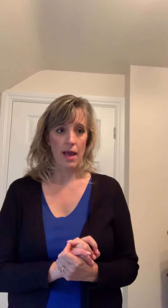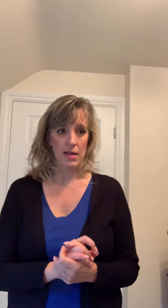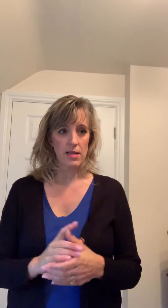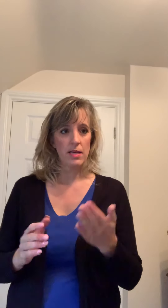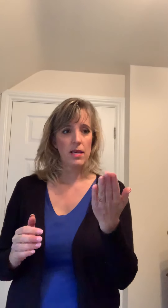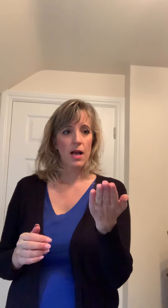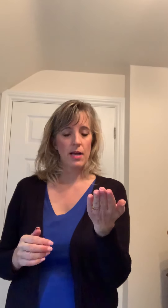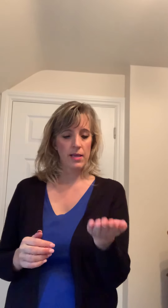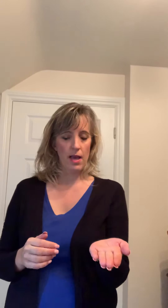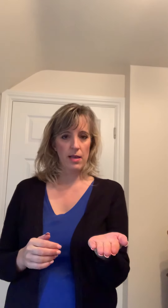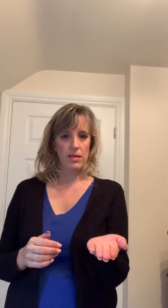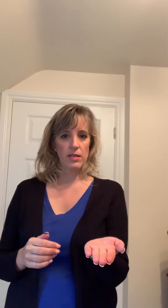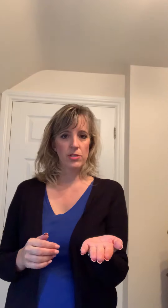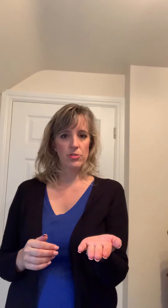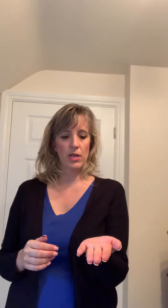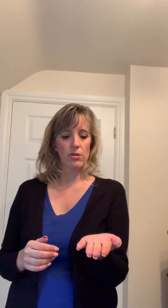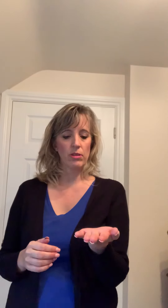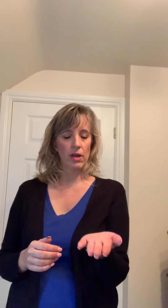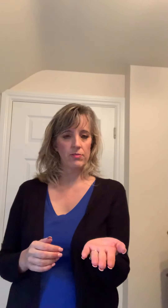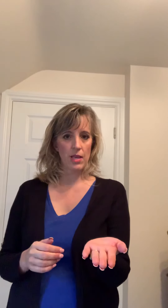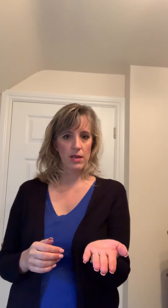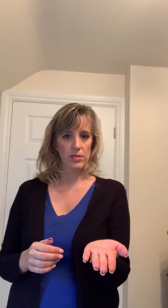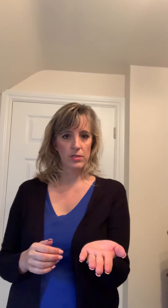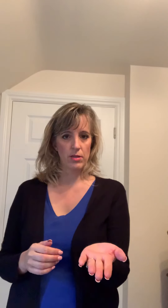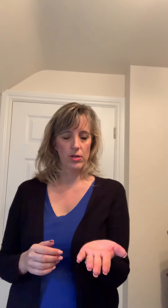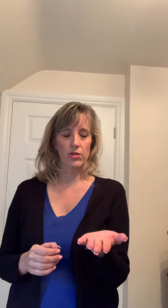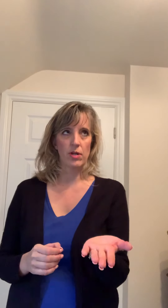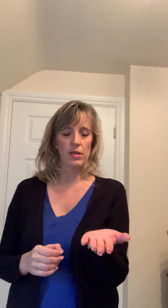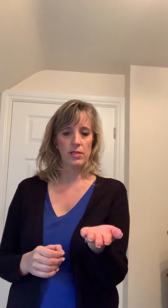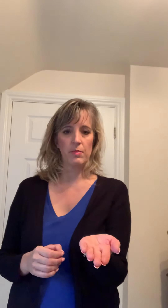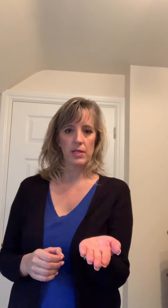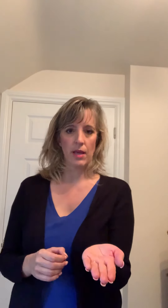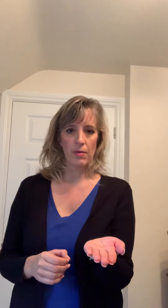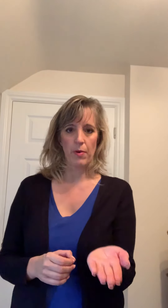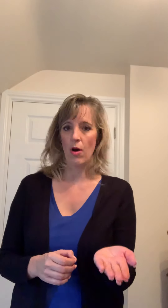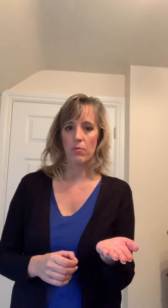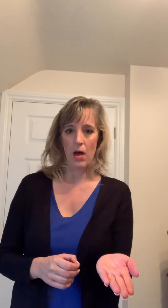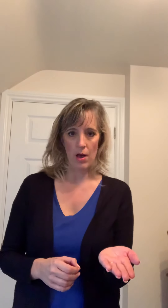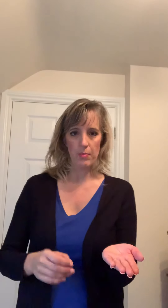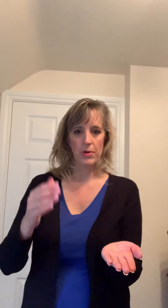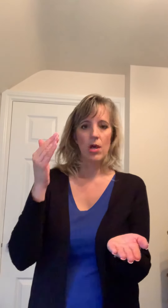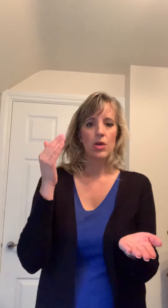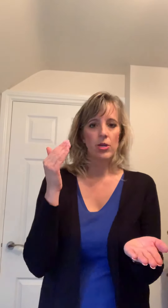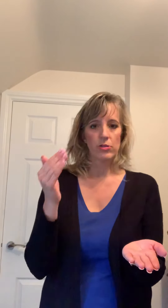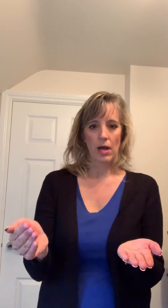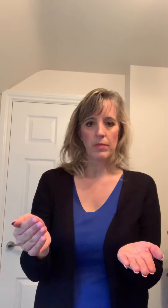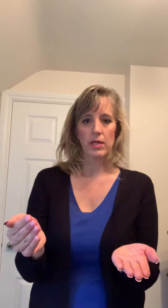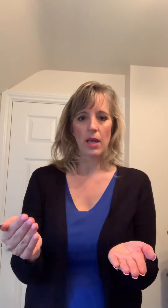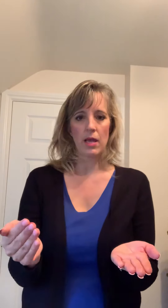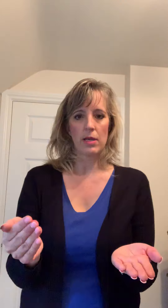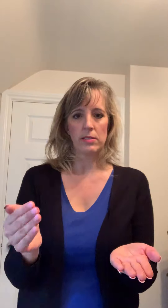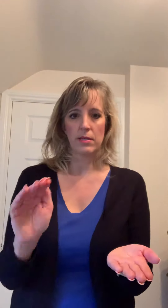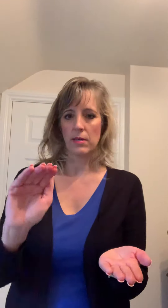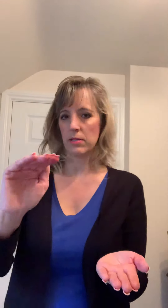again, again is, you take your left hand or your non-dominant hand, palm up. Your dominant hand is kind